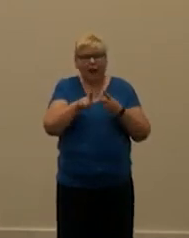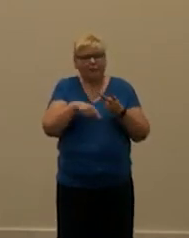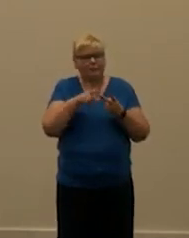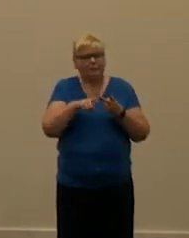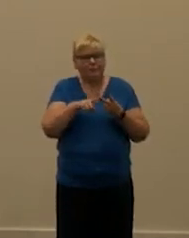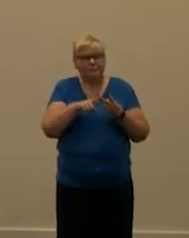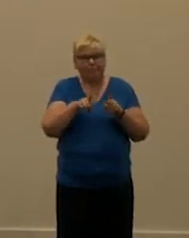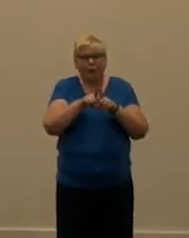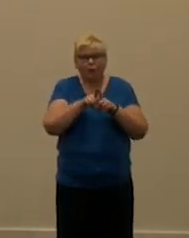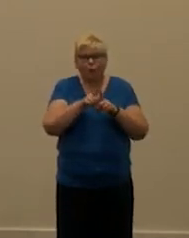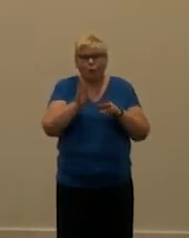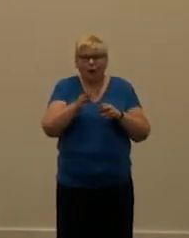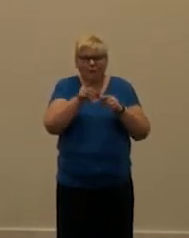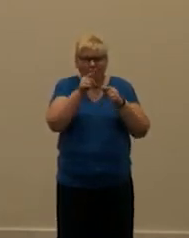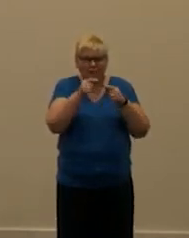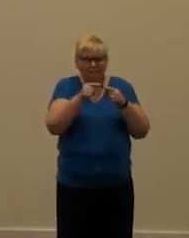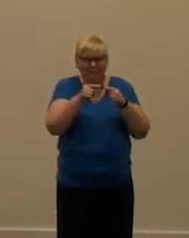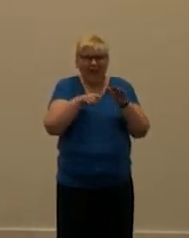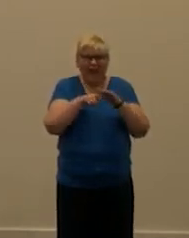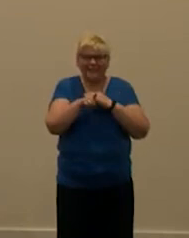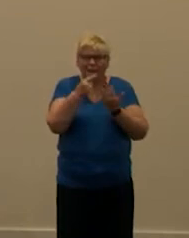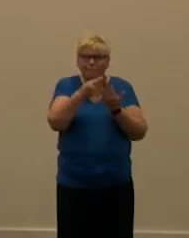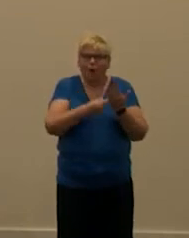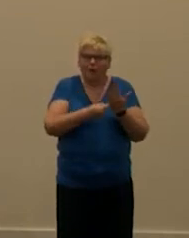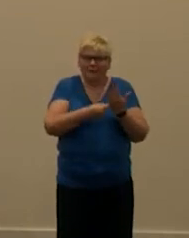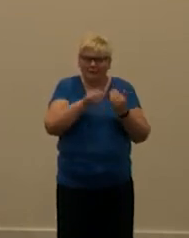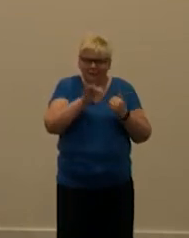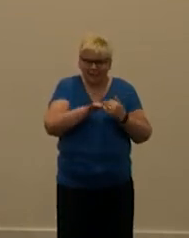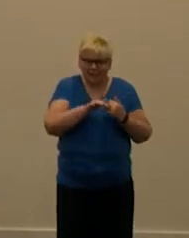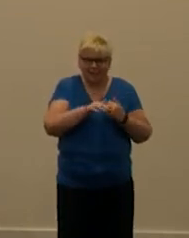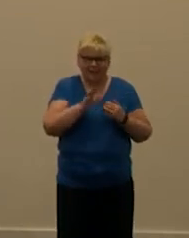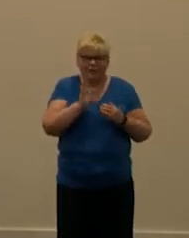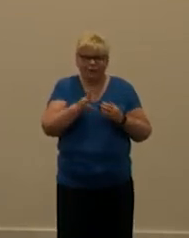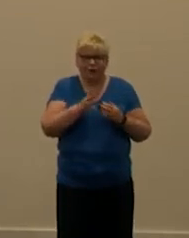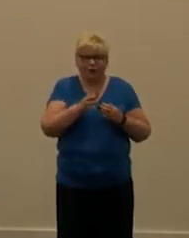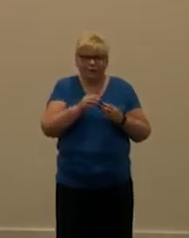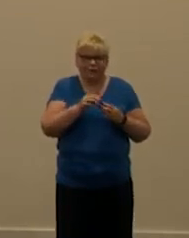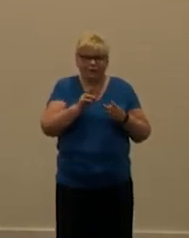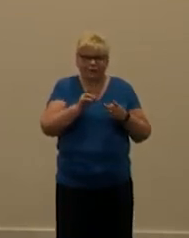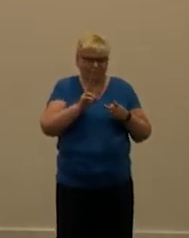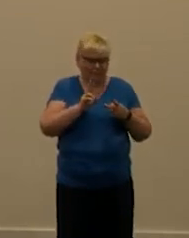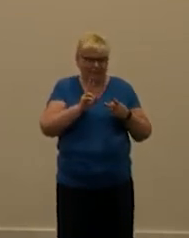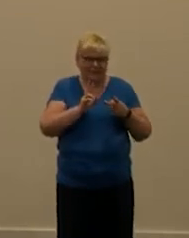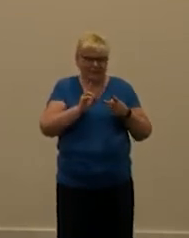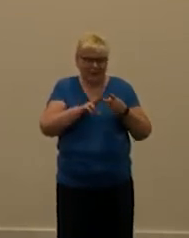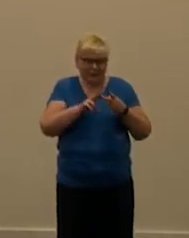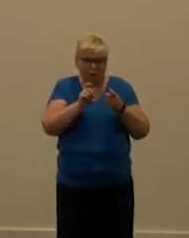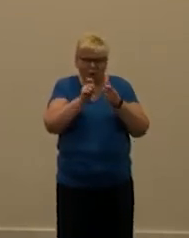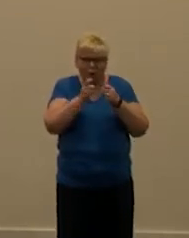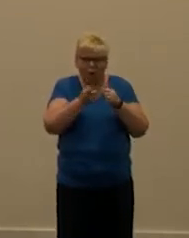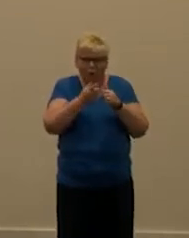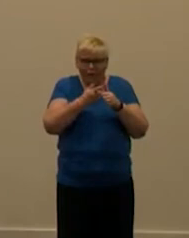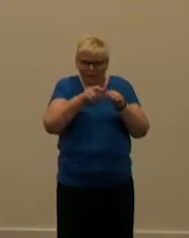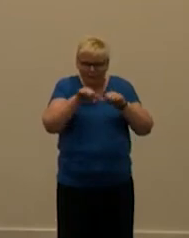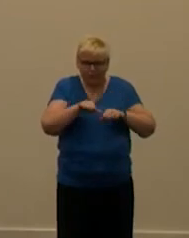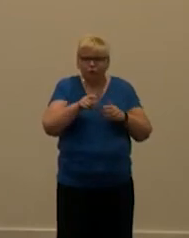the conditional access policies in place. For example, you have a second multi-factor authentication over